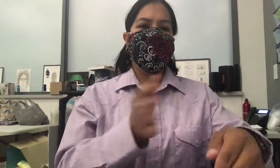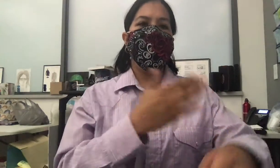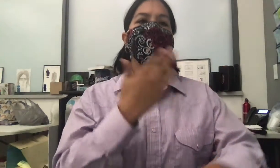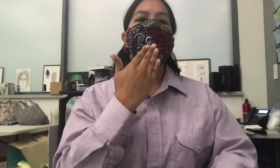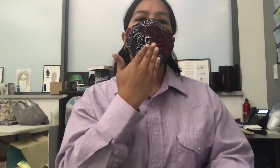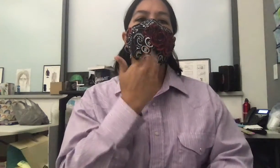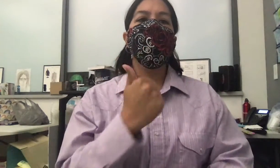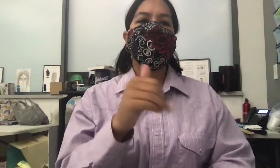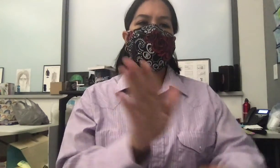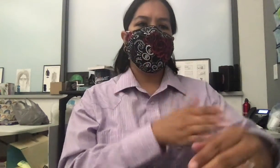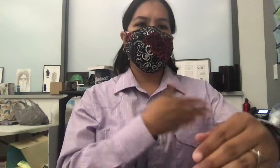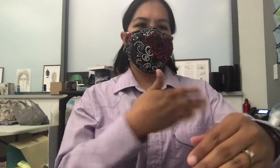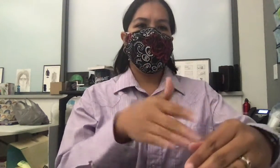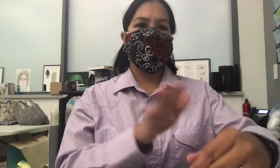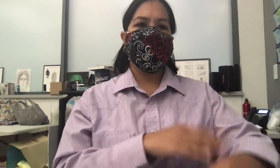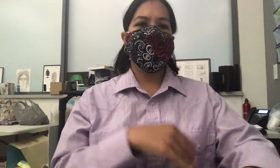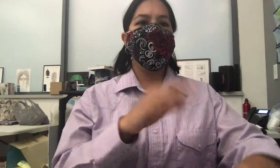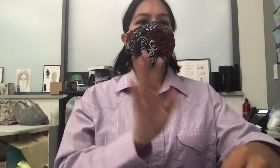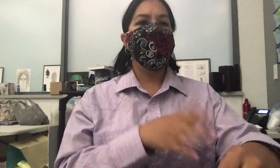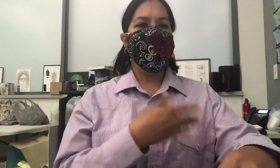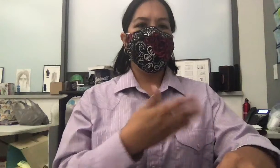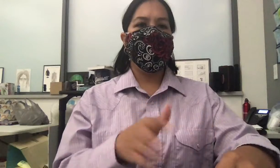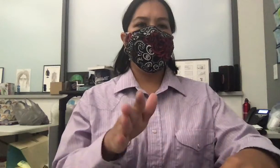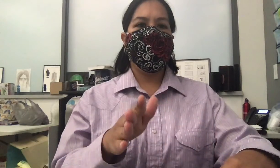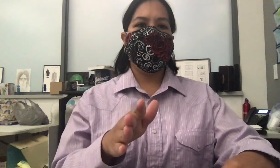singing sweet songs of melodies,